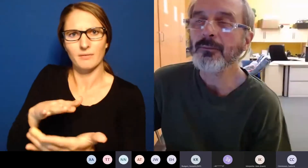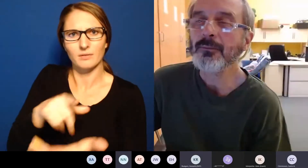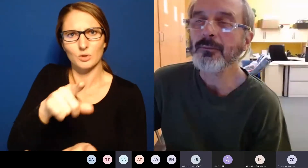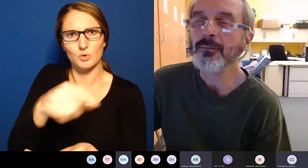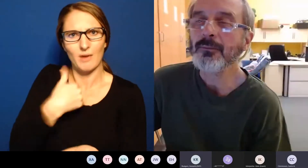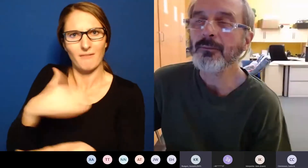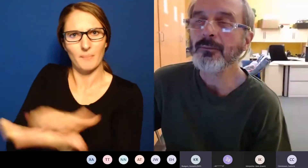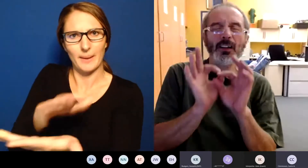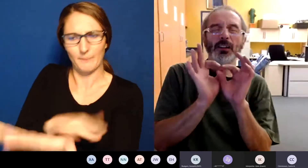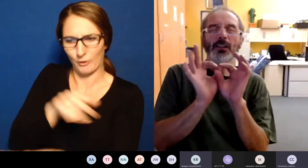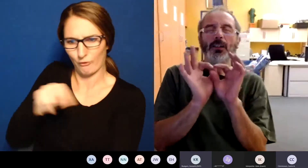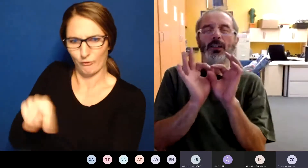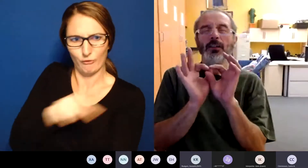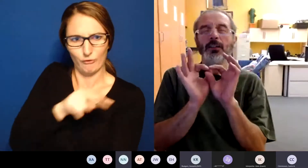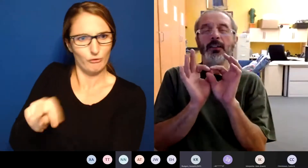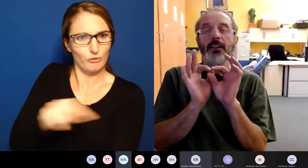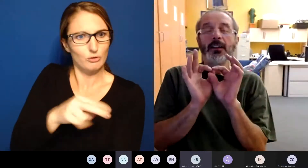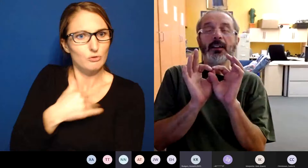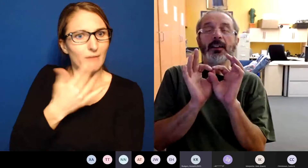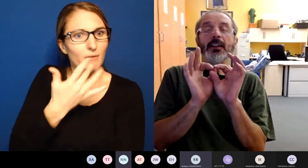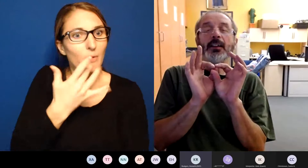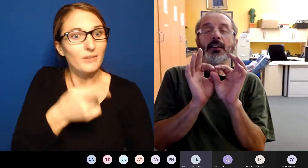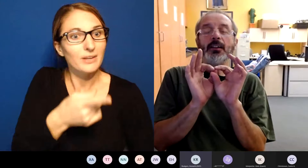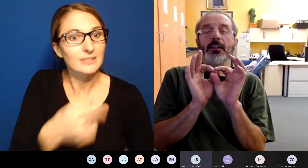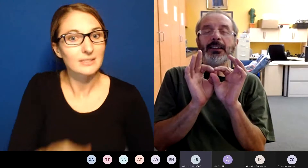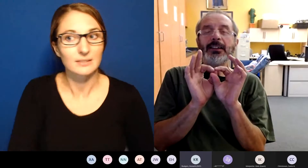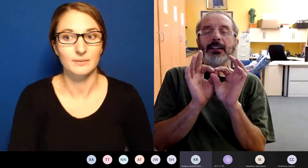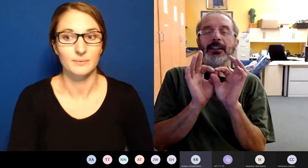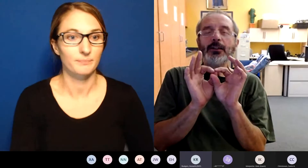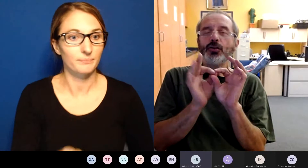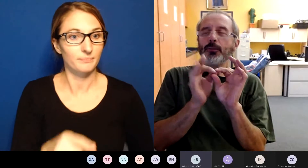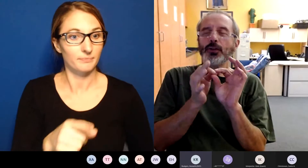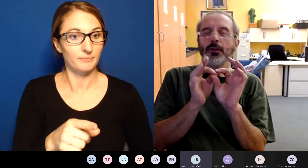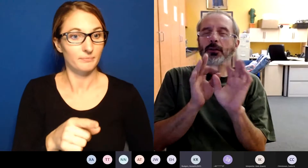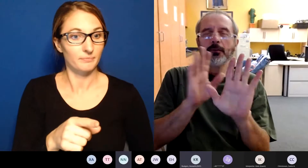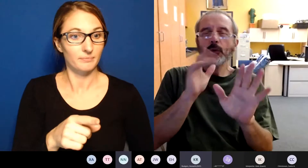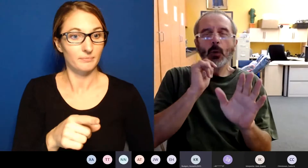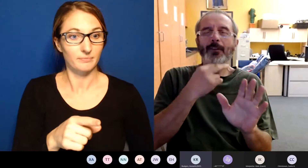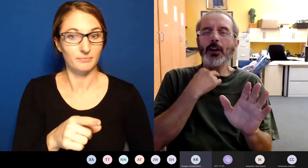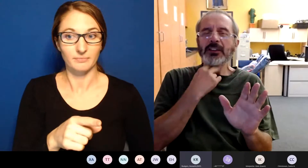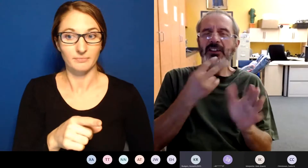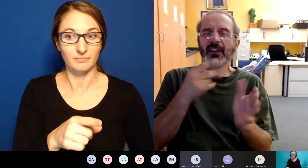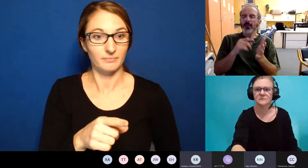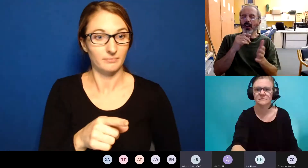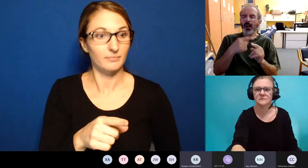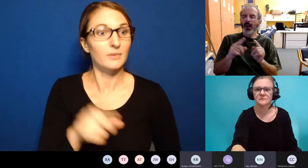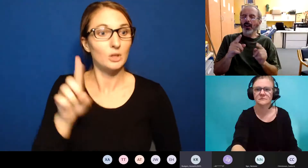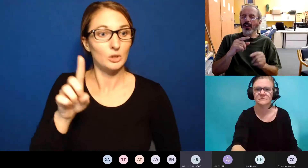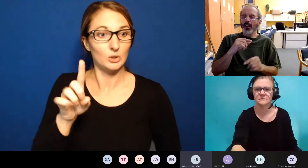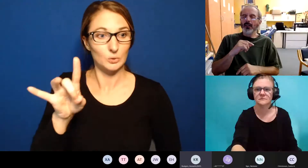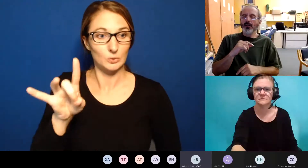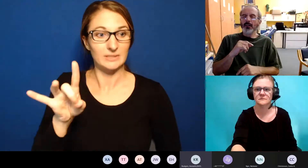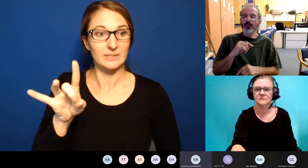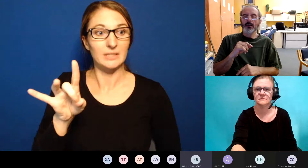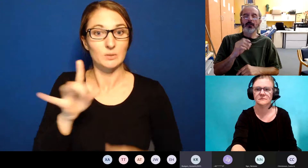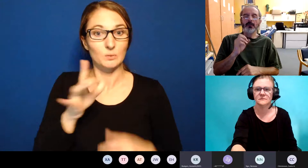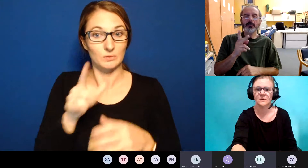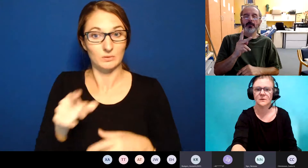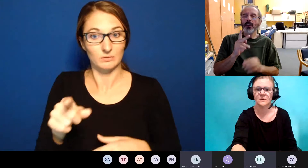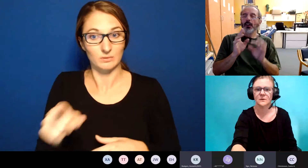Does any member have a preference? What would you like? You did receive an accessible version of